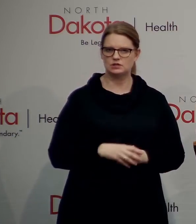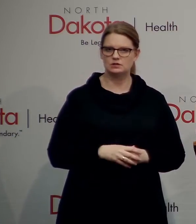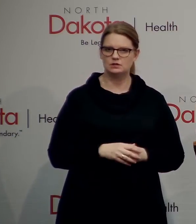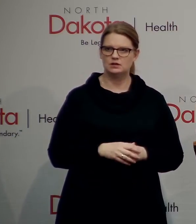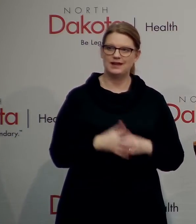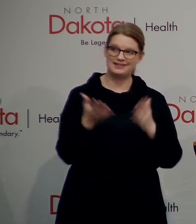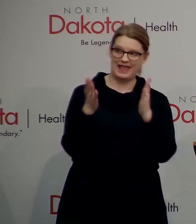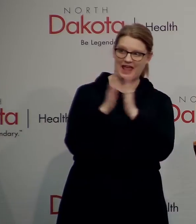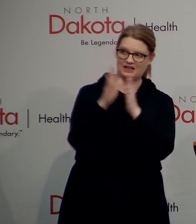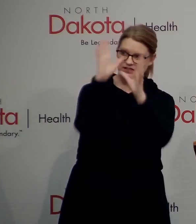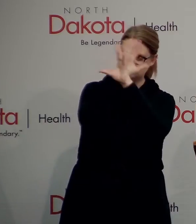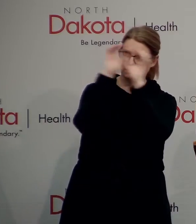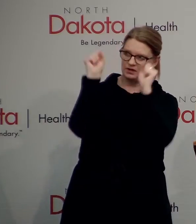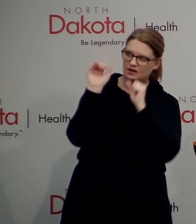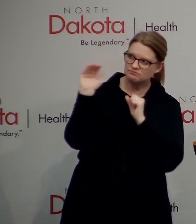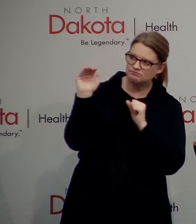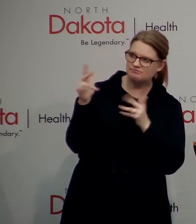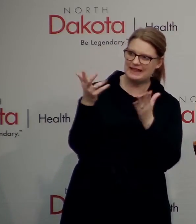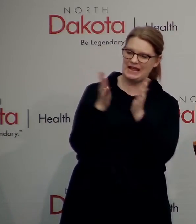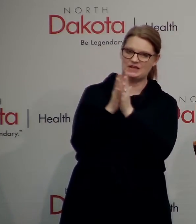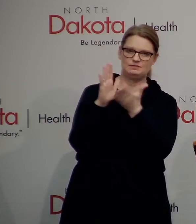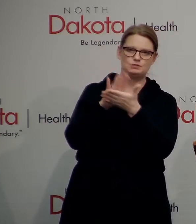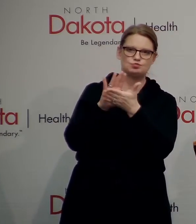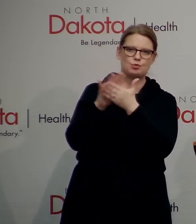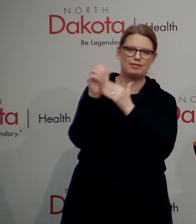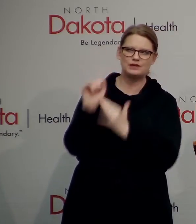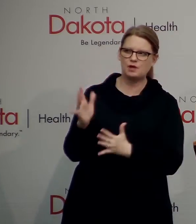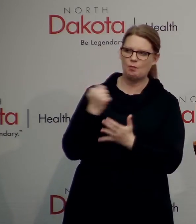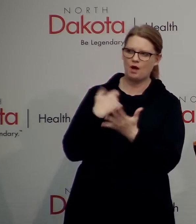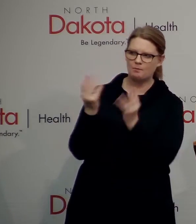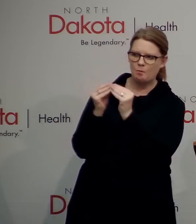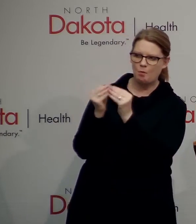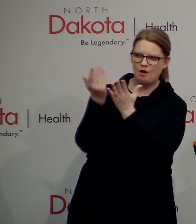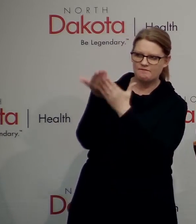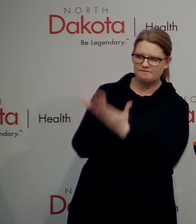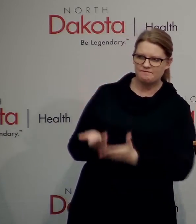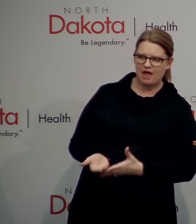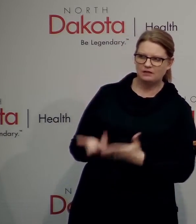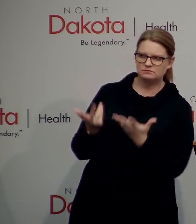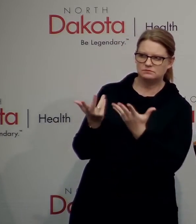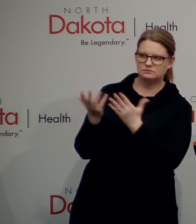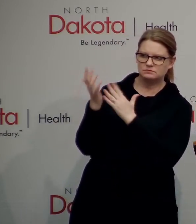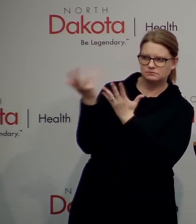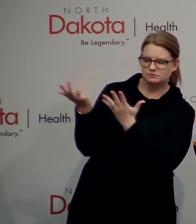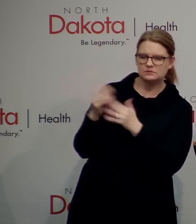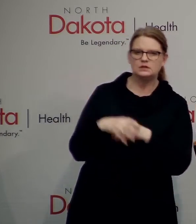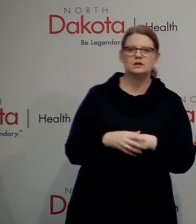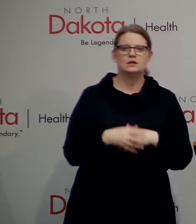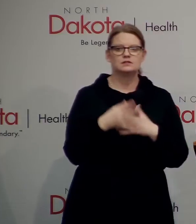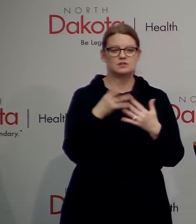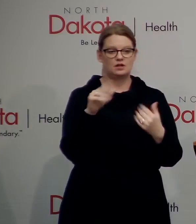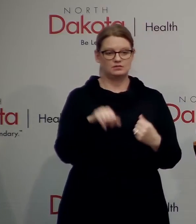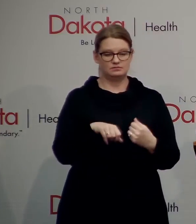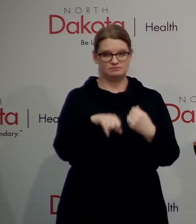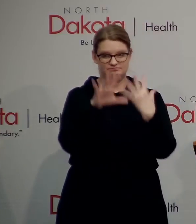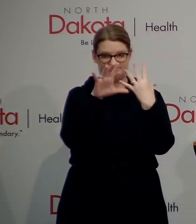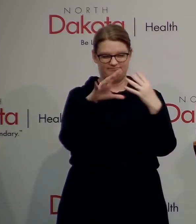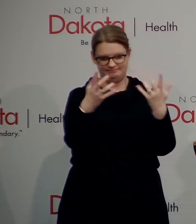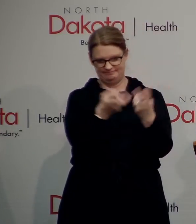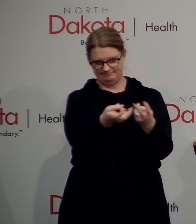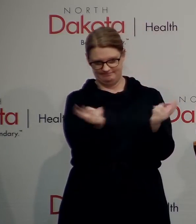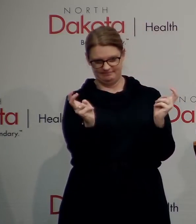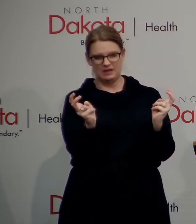from their superintendents. They asked for this from their school leaders. And at the end of the call, that group of young people had a